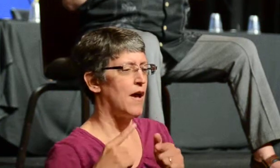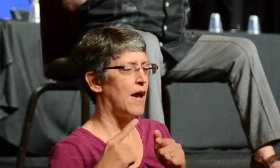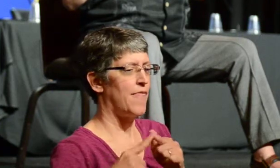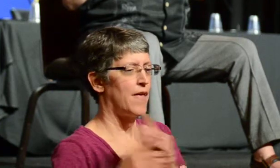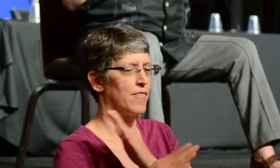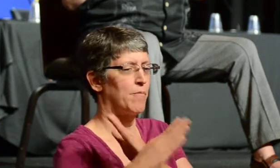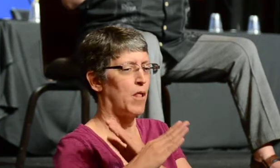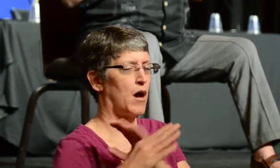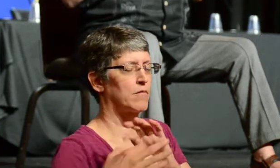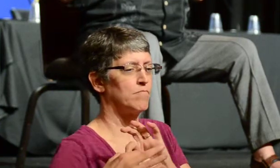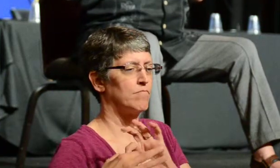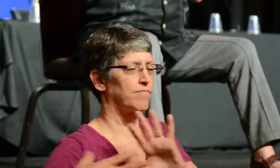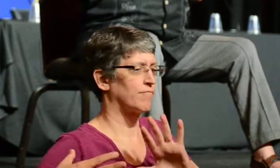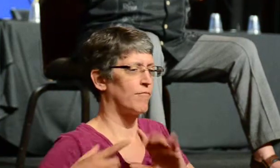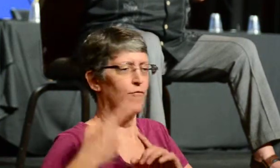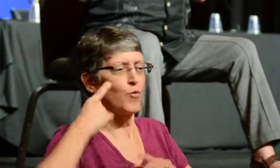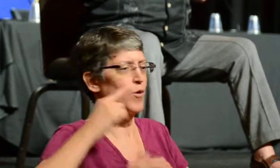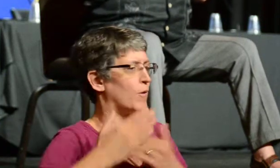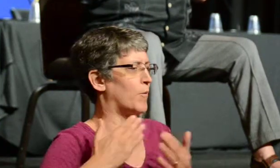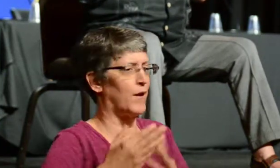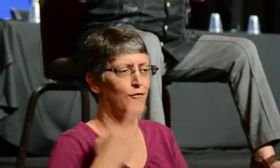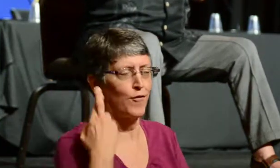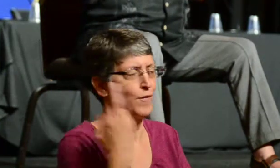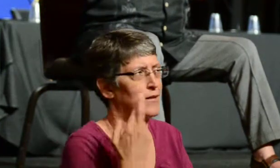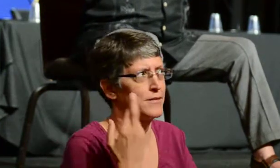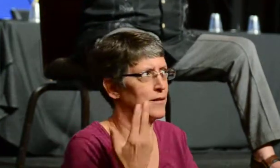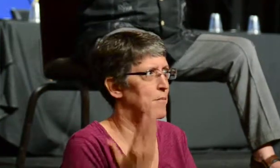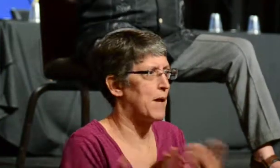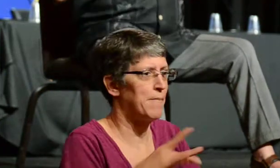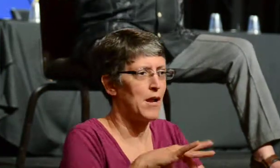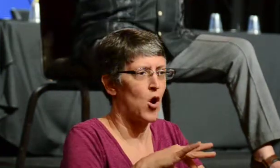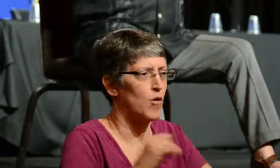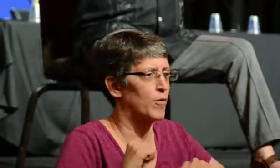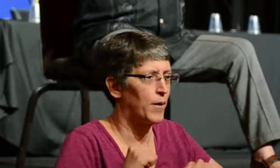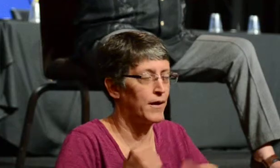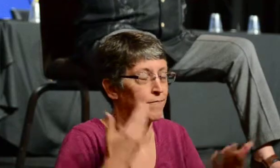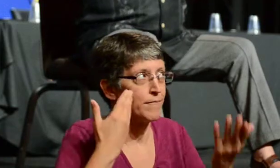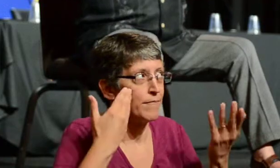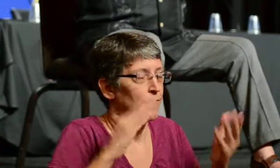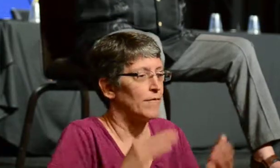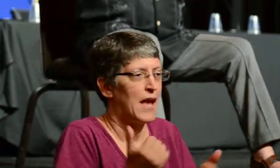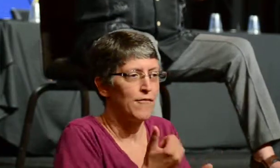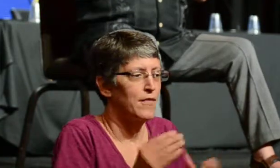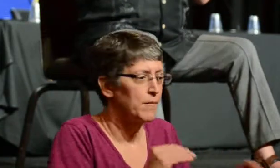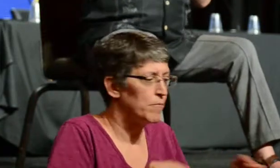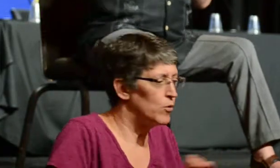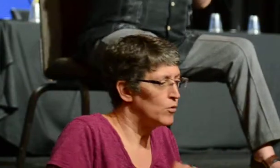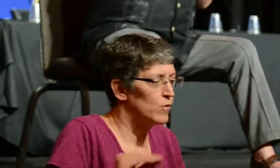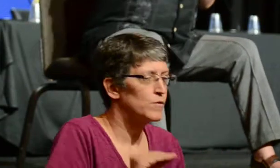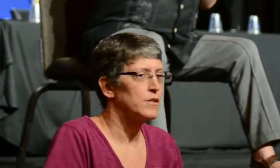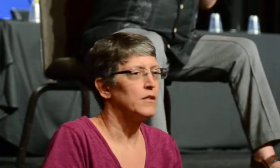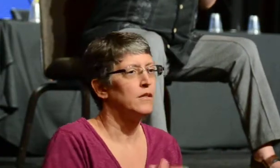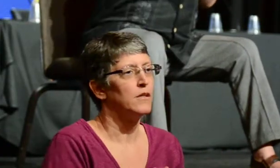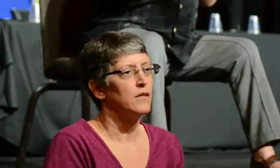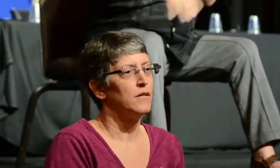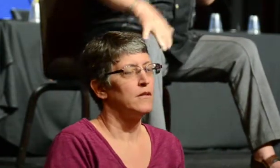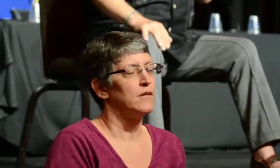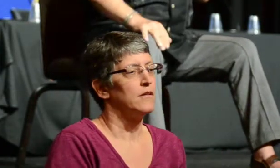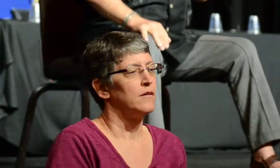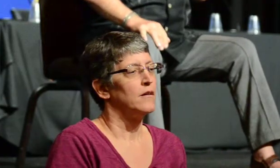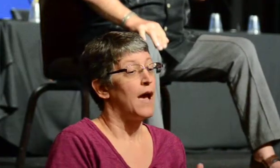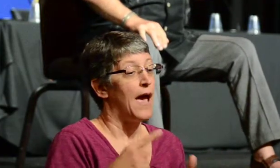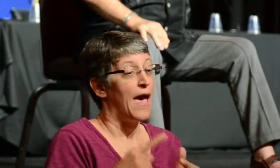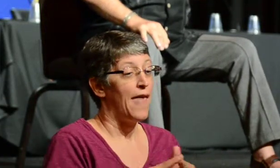at Gibraltar for some reason, probably earthquake, and everything moves around, and a passage